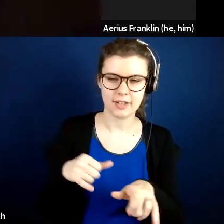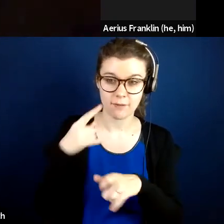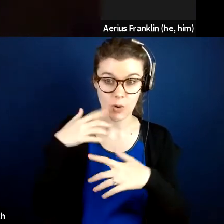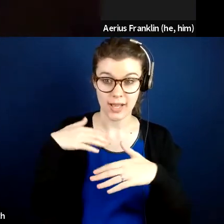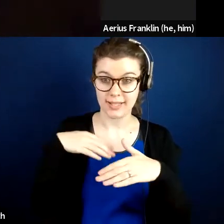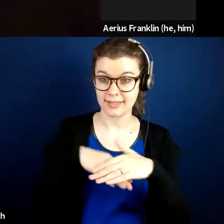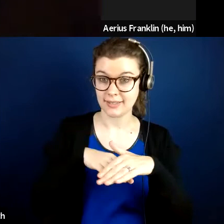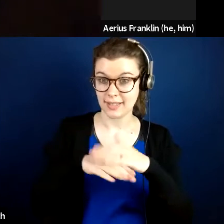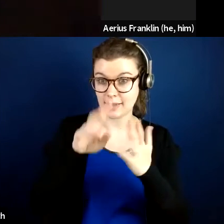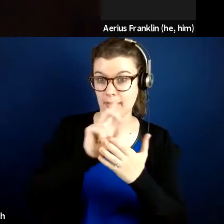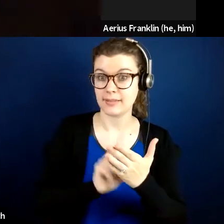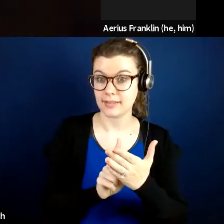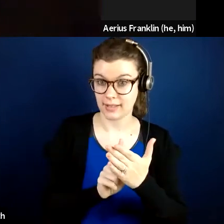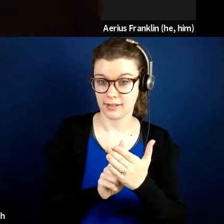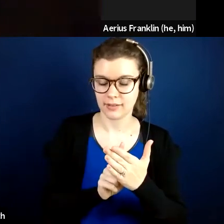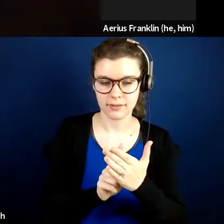accessible design,